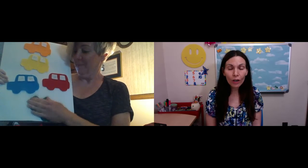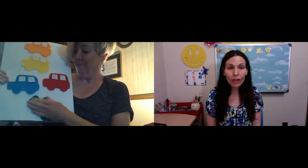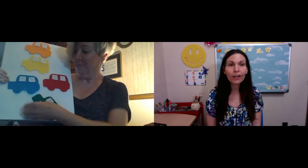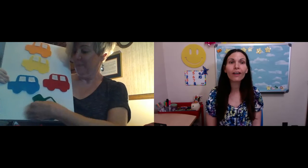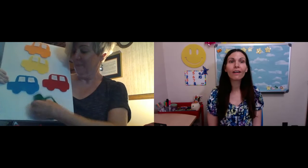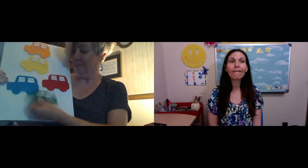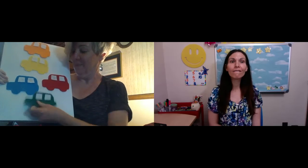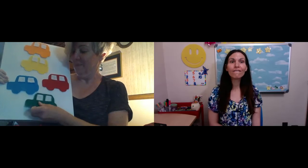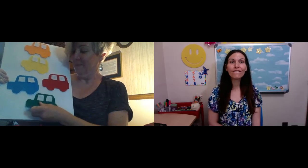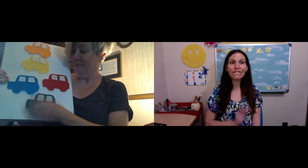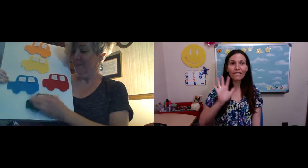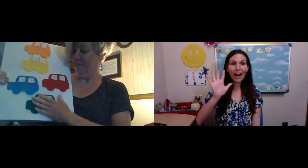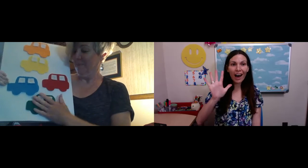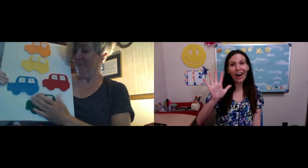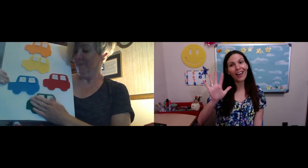there were